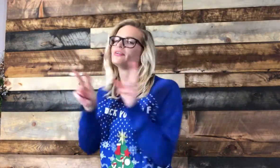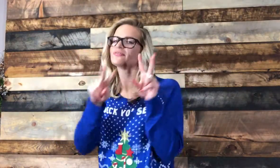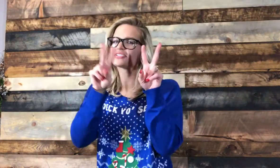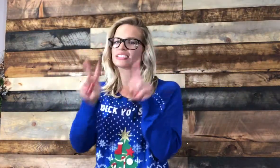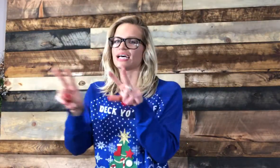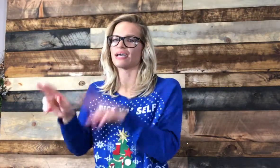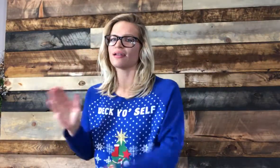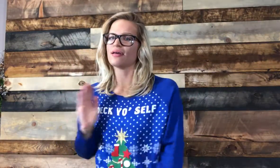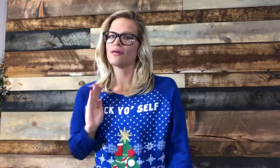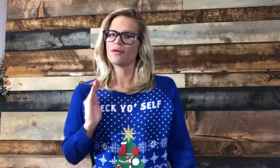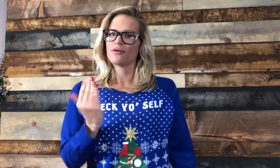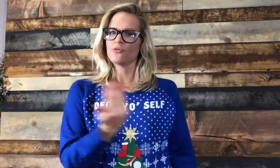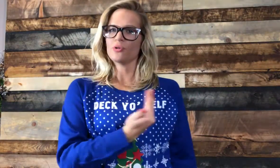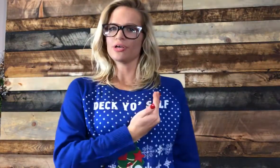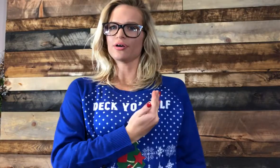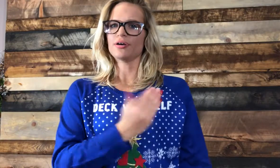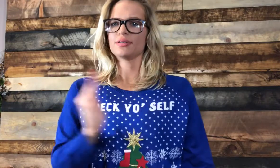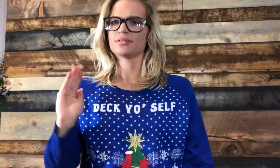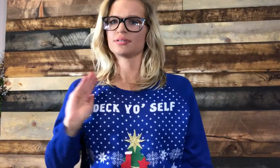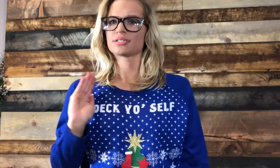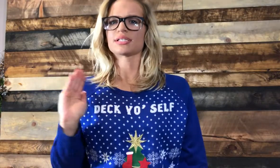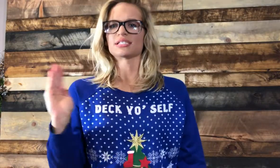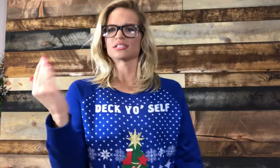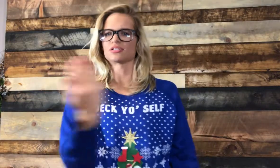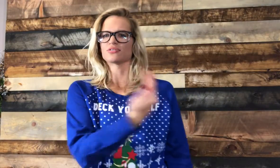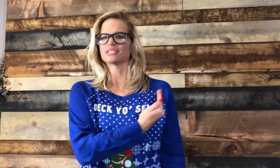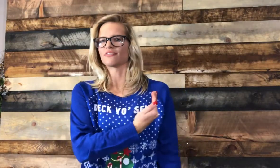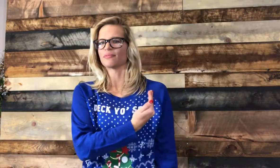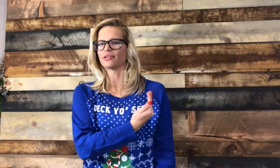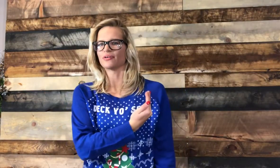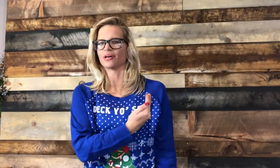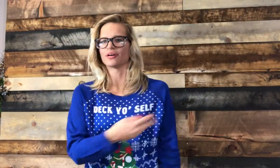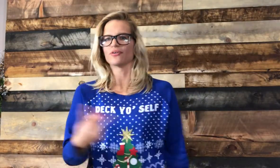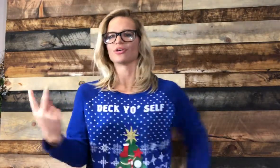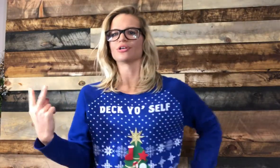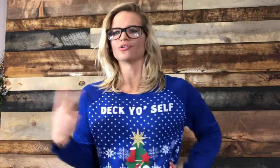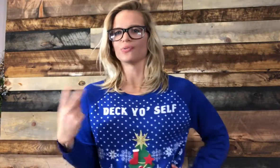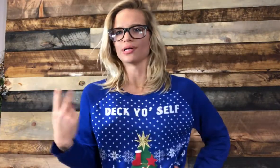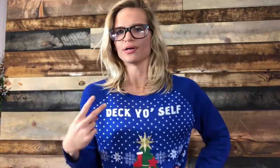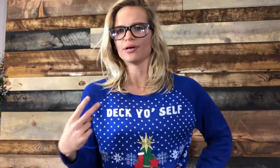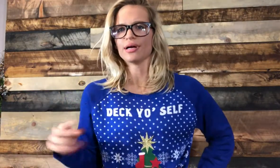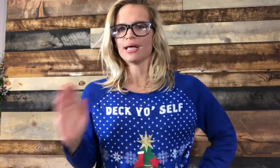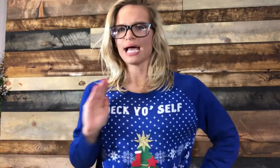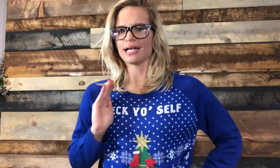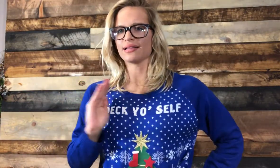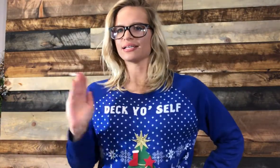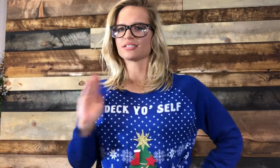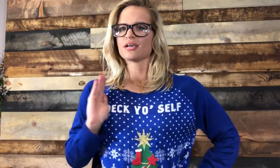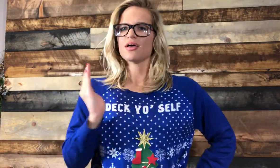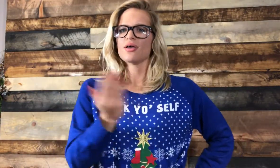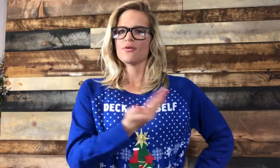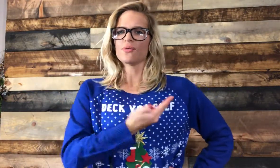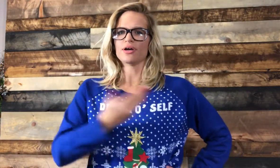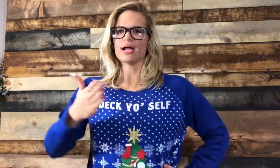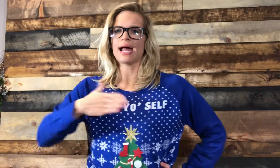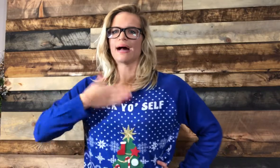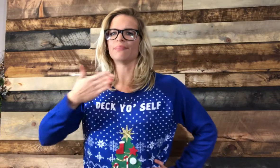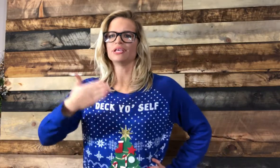Beautiful sight. We're, so this just shows everybody you are, or you do we're. I did this. We're happy.